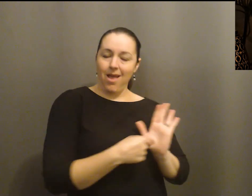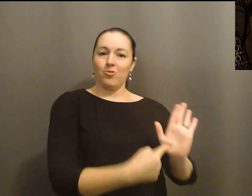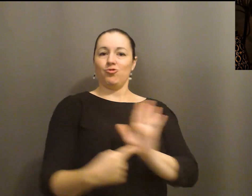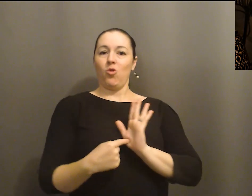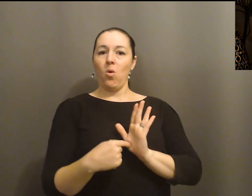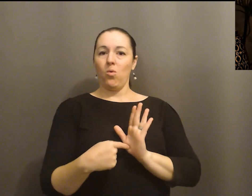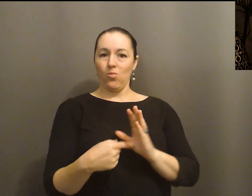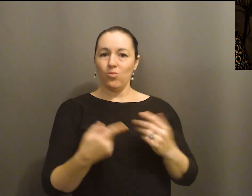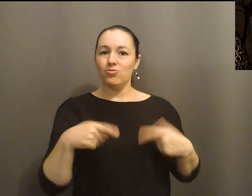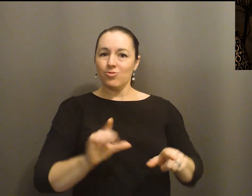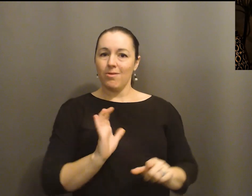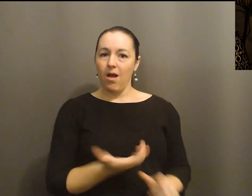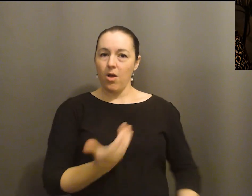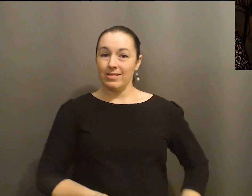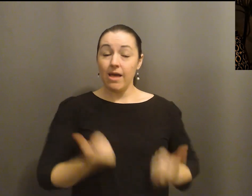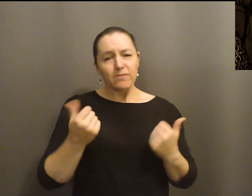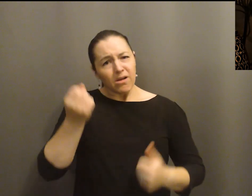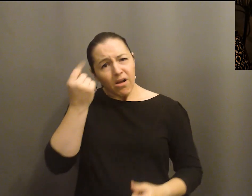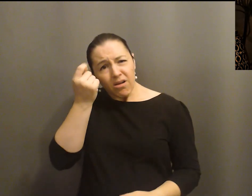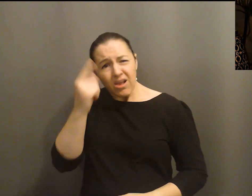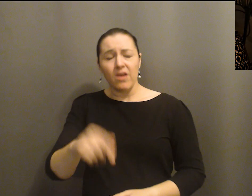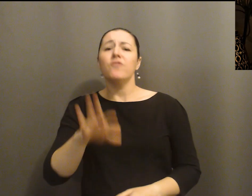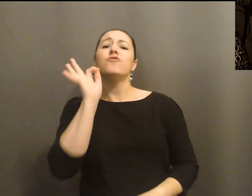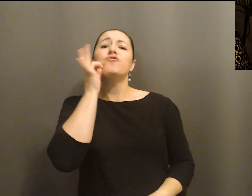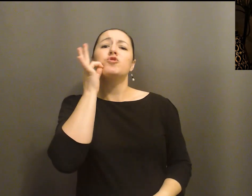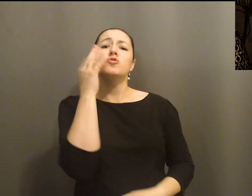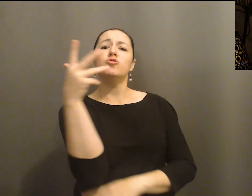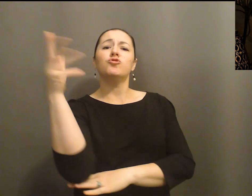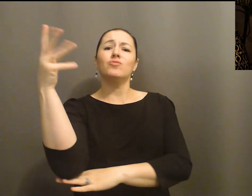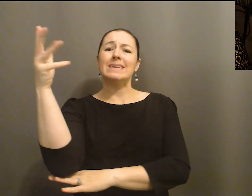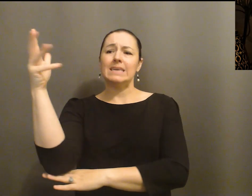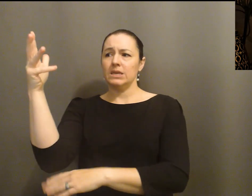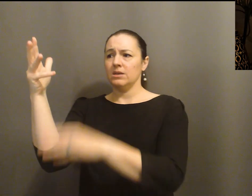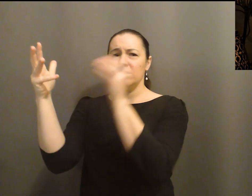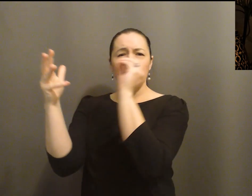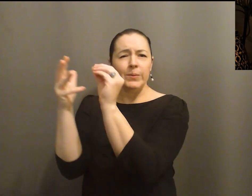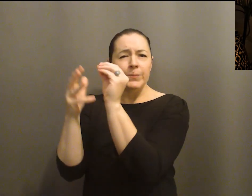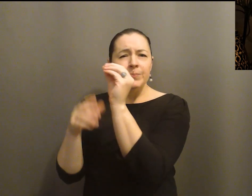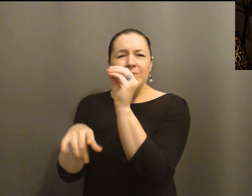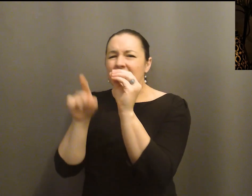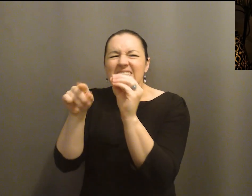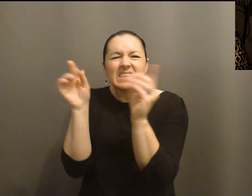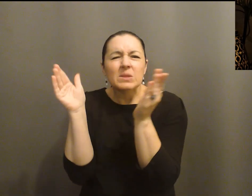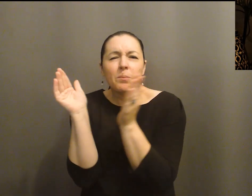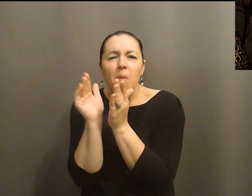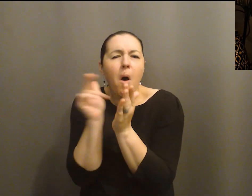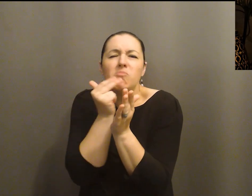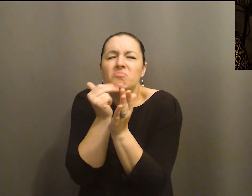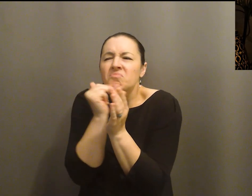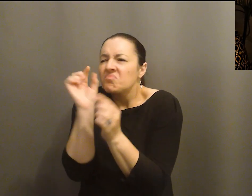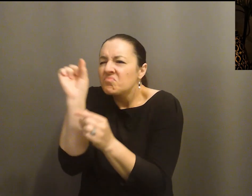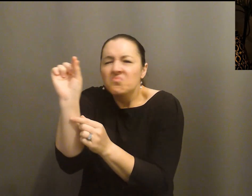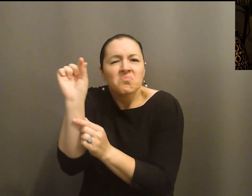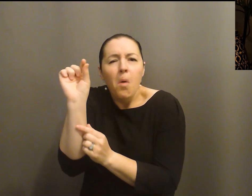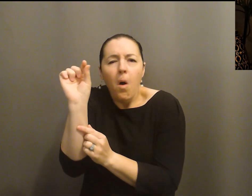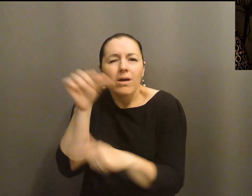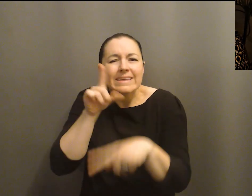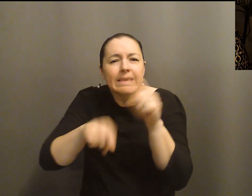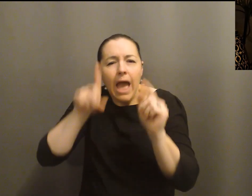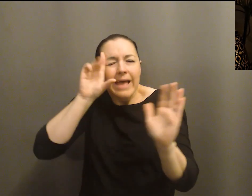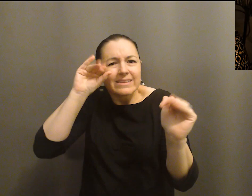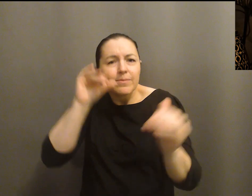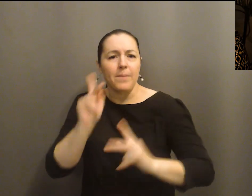I just understand this today Fruit on a tree On a fruit tree Always starts off incredibly small We can't expect people